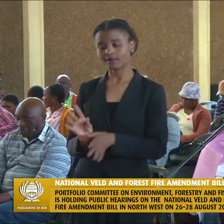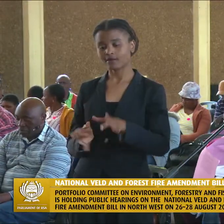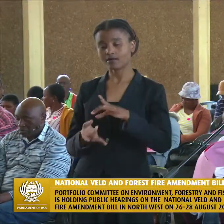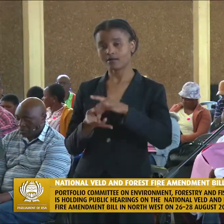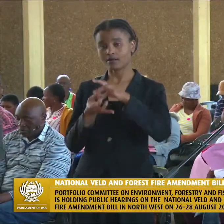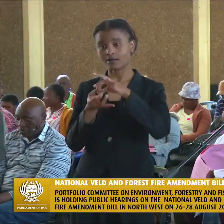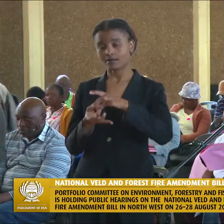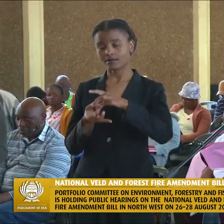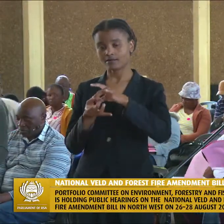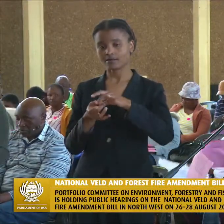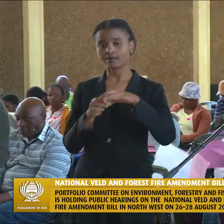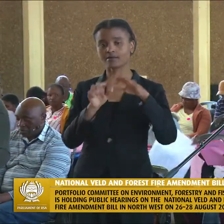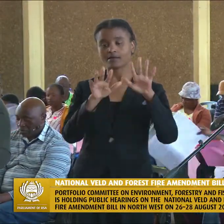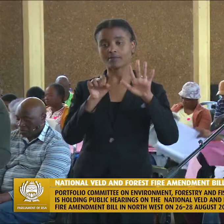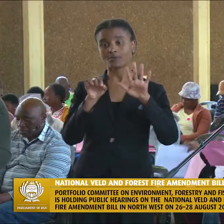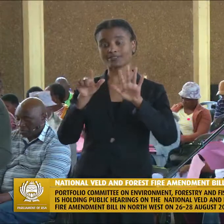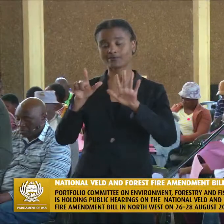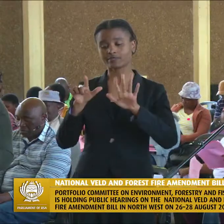9.9.12